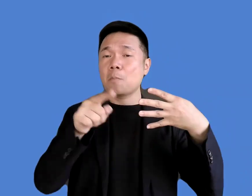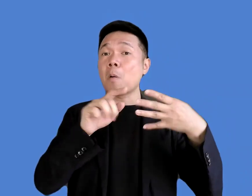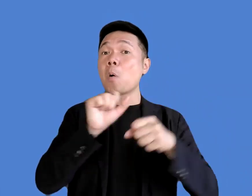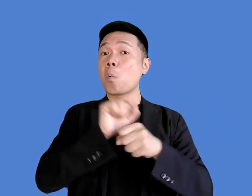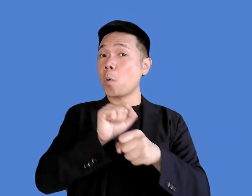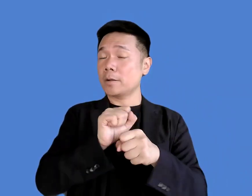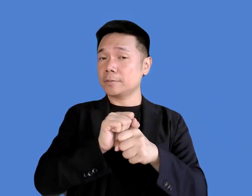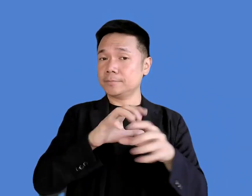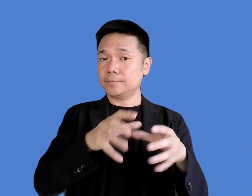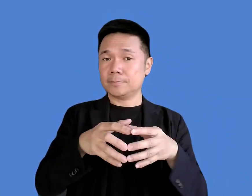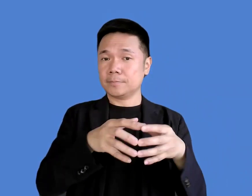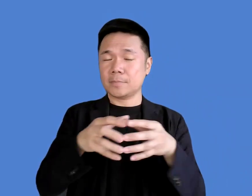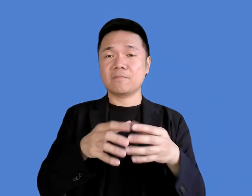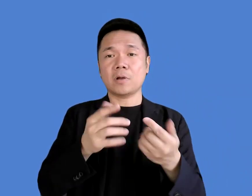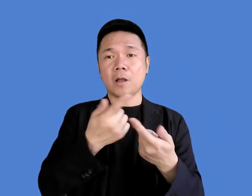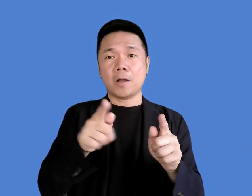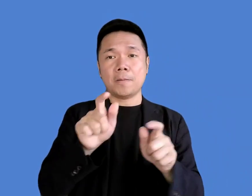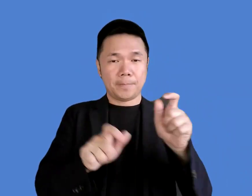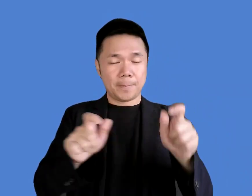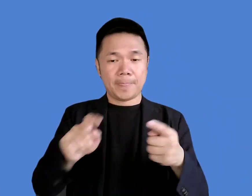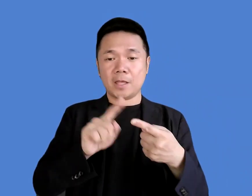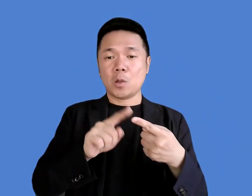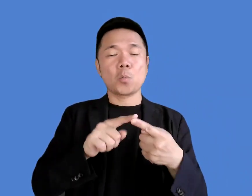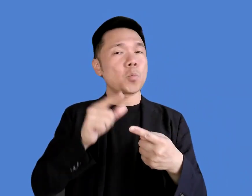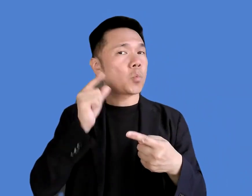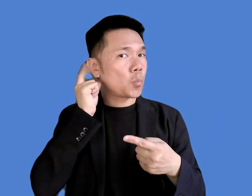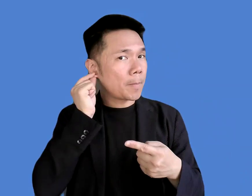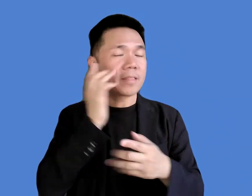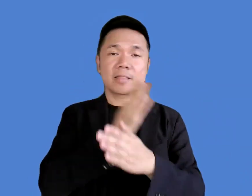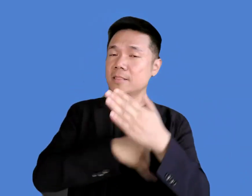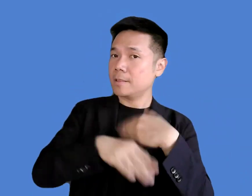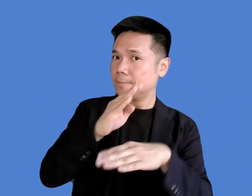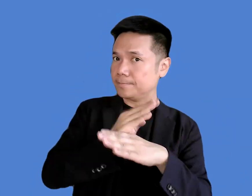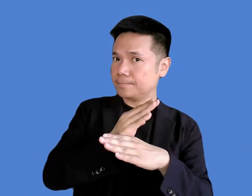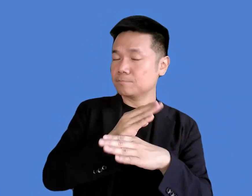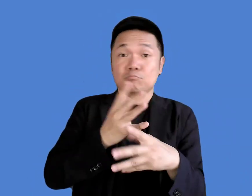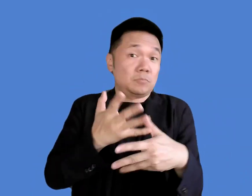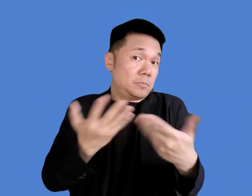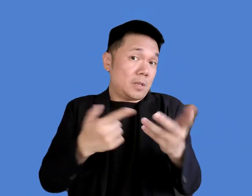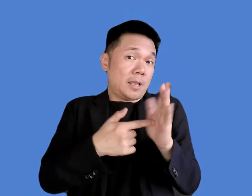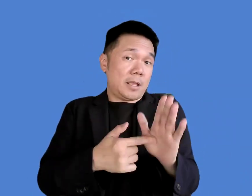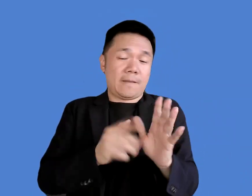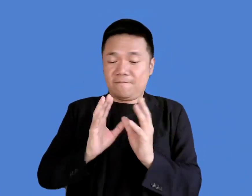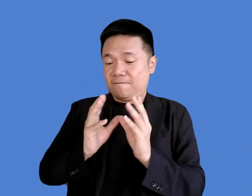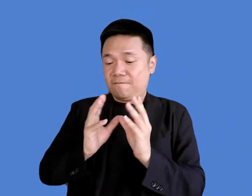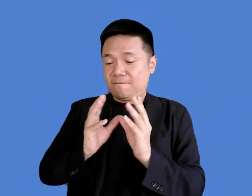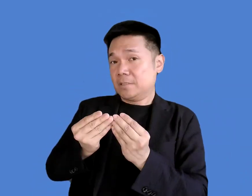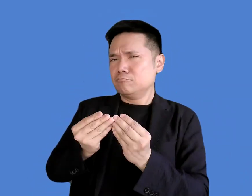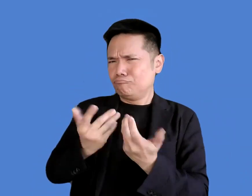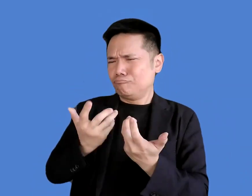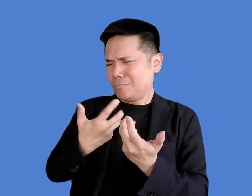for all, including women and people living with disabilities. This could be advancing family-friendly